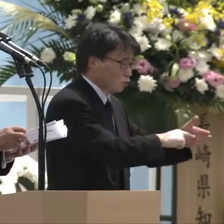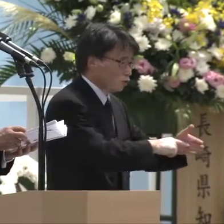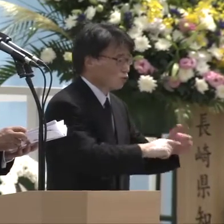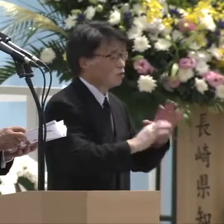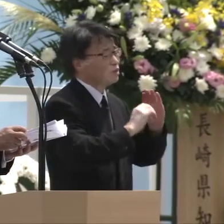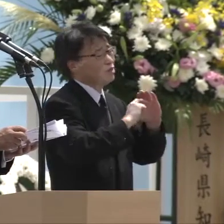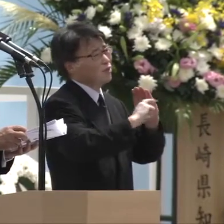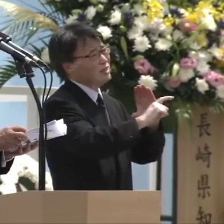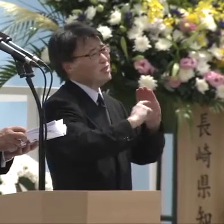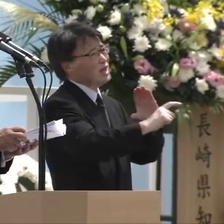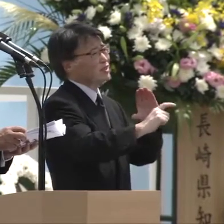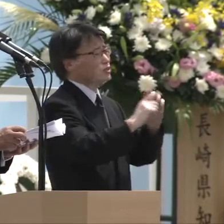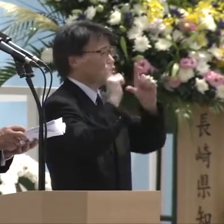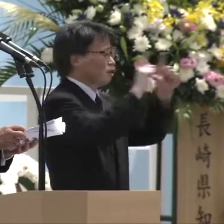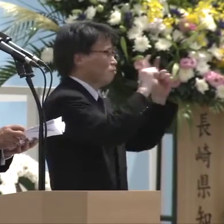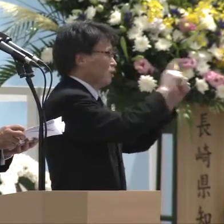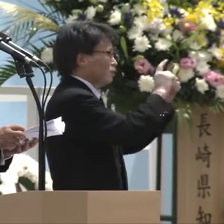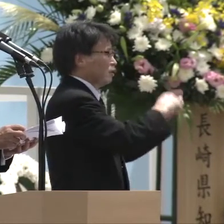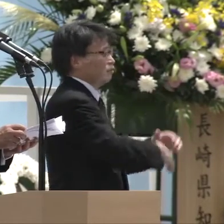weapons.